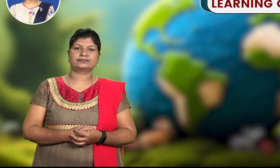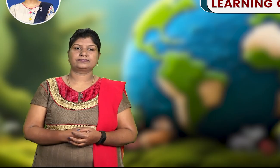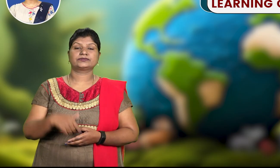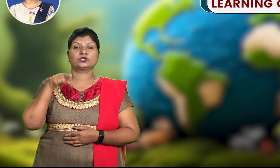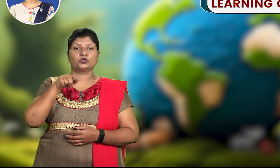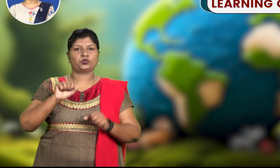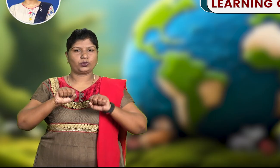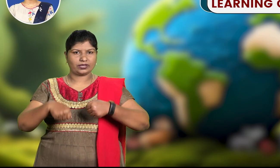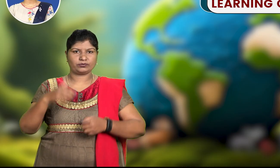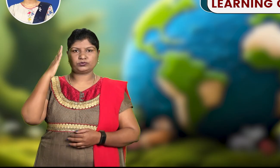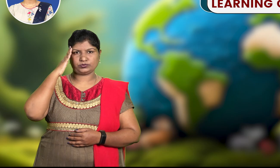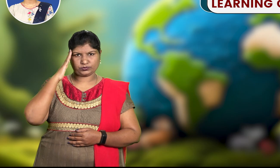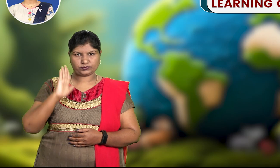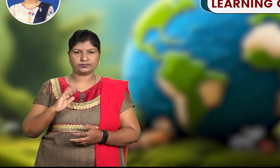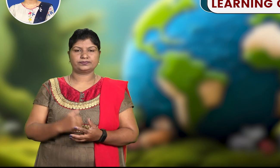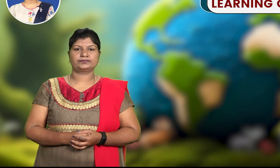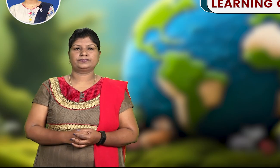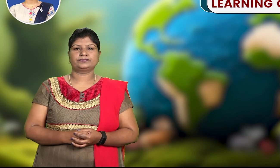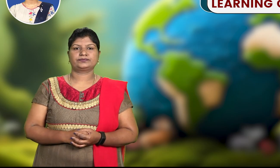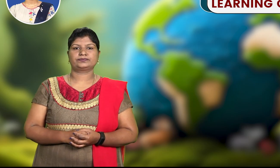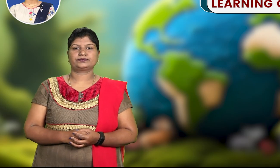you will be able to know